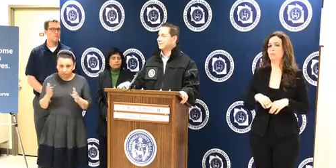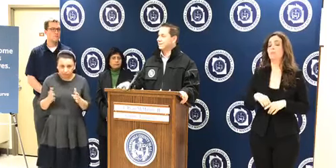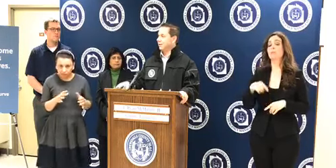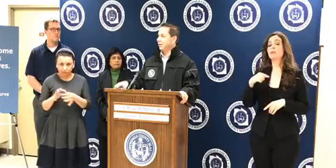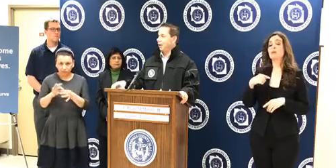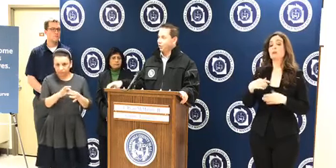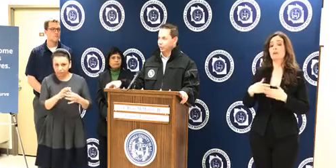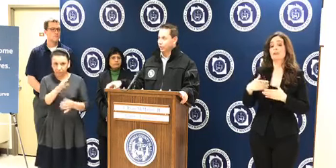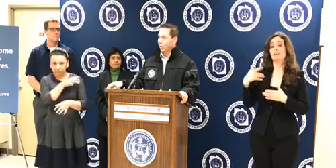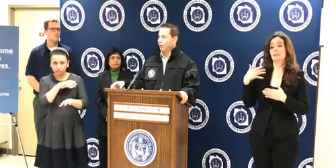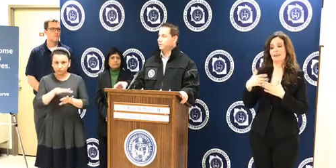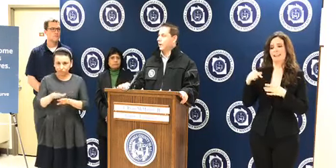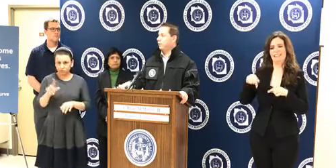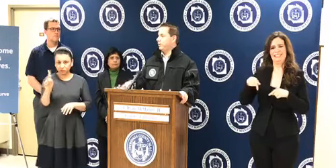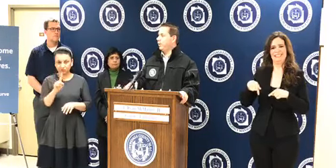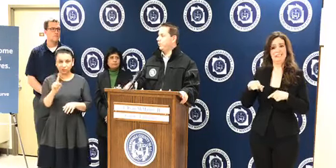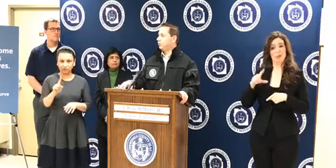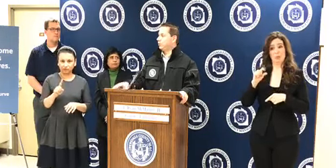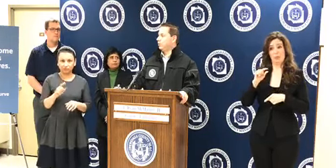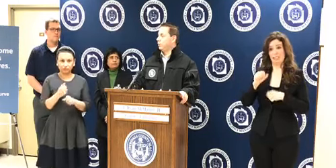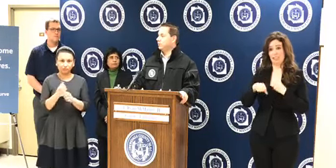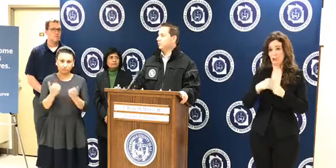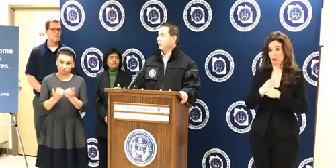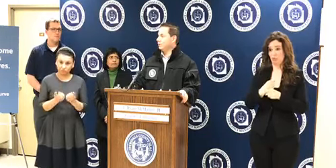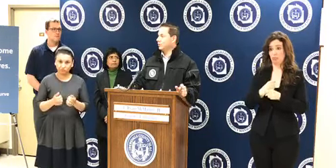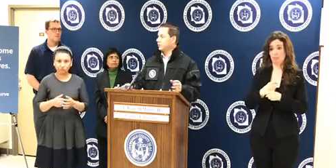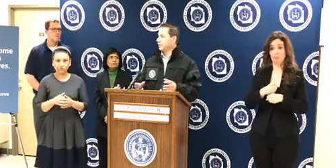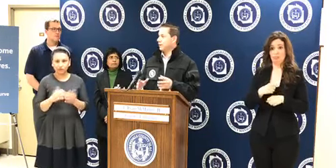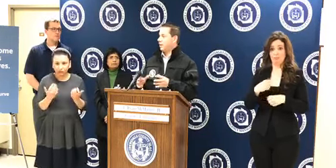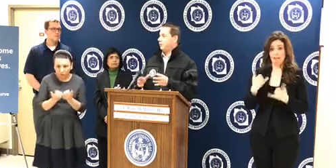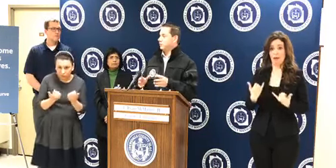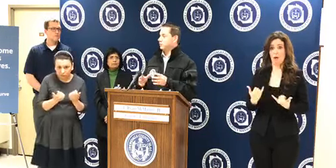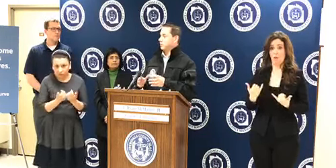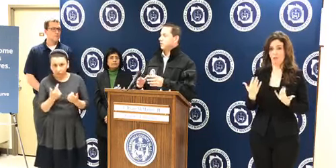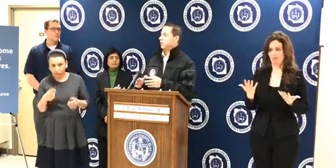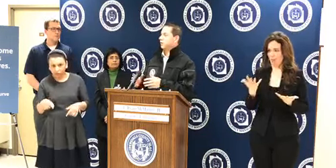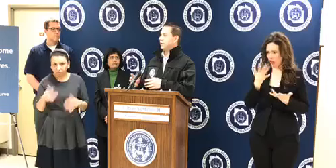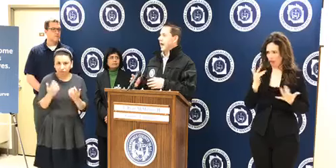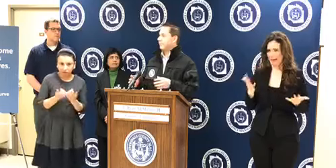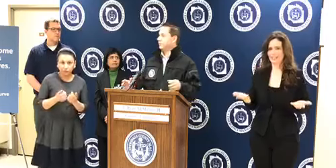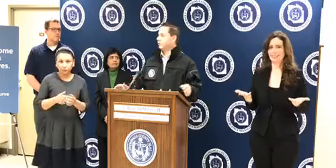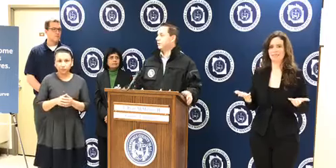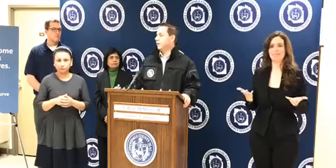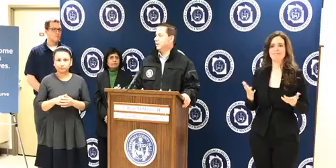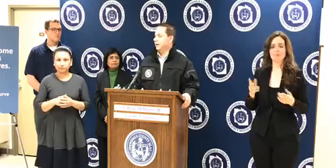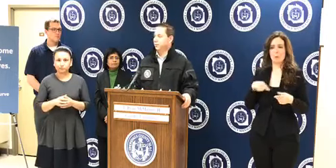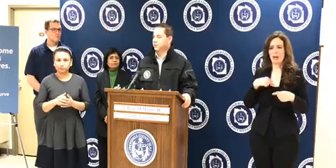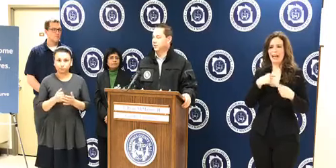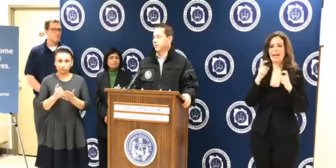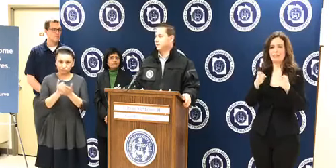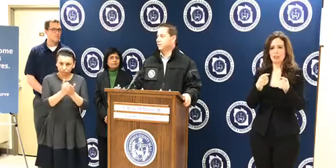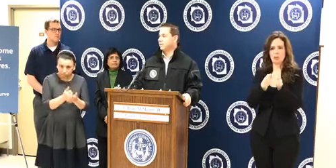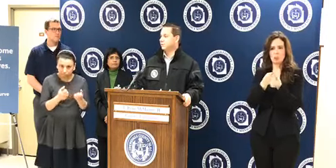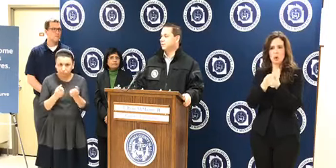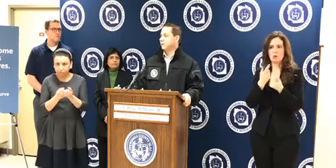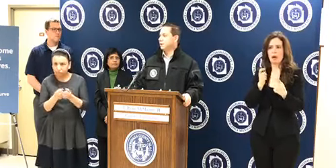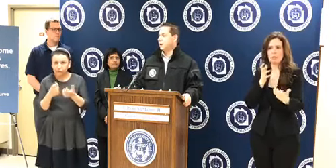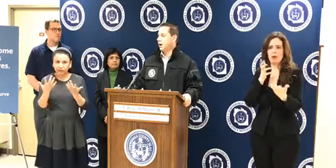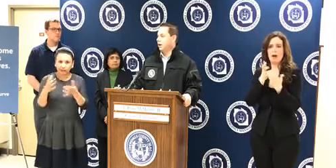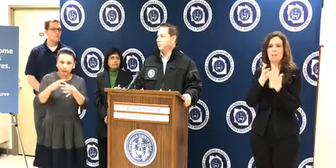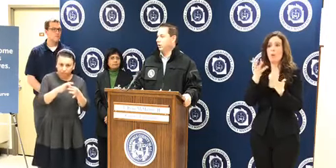events all year long. Now we know what the event looks like and how we can specifically adapt and put together the